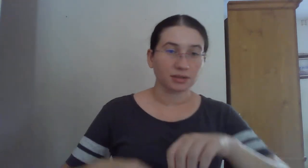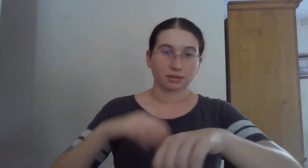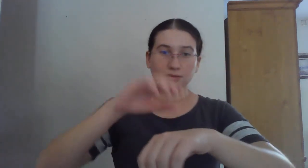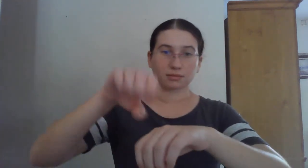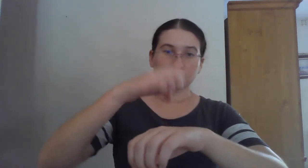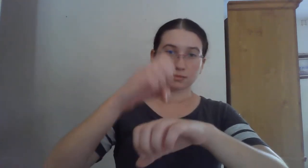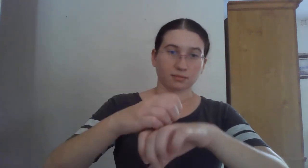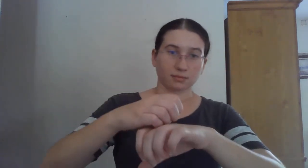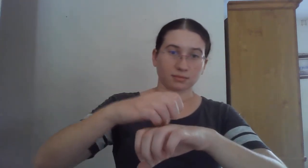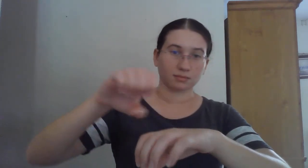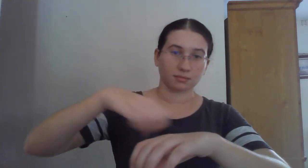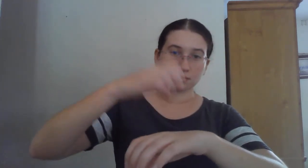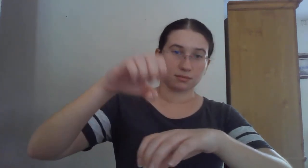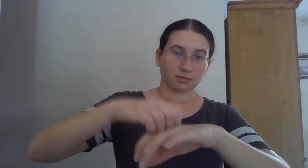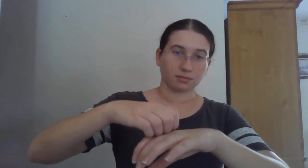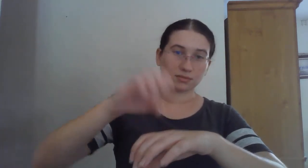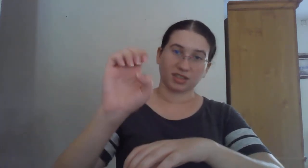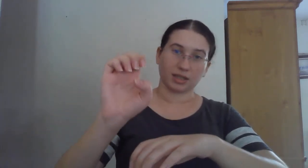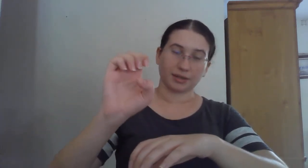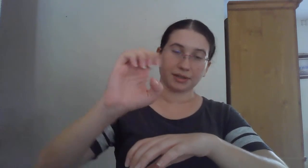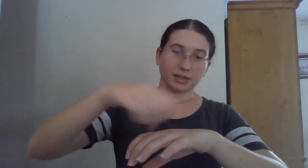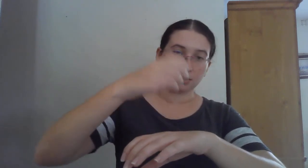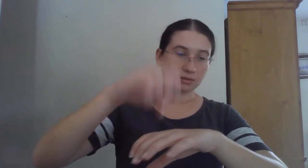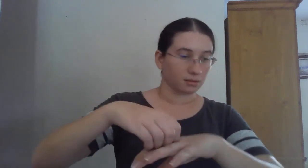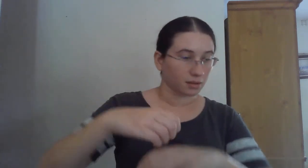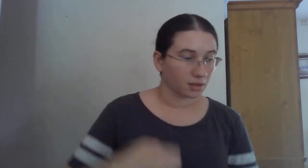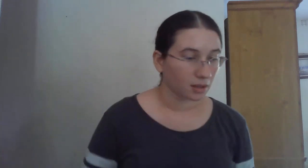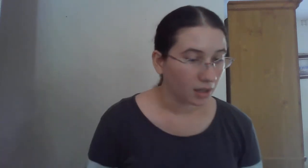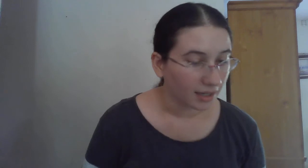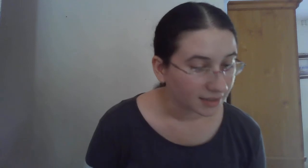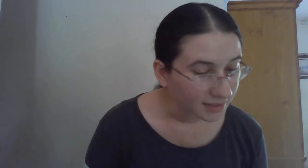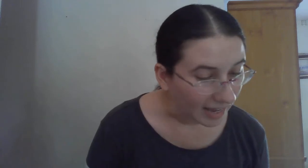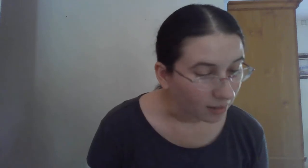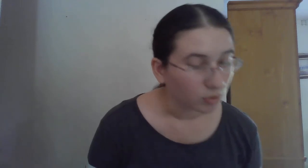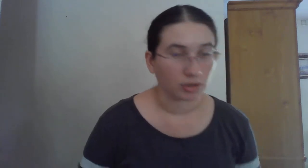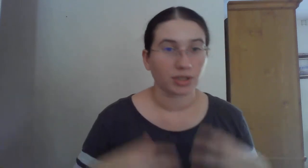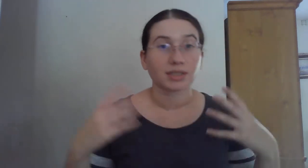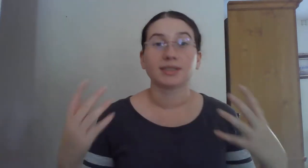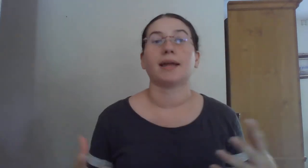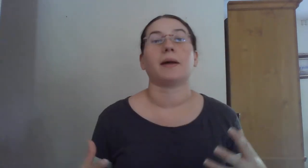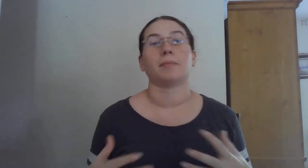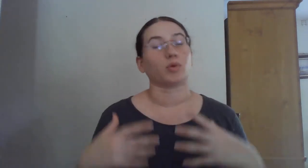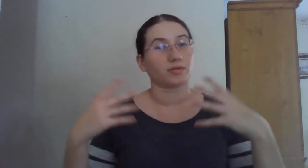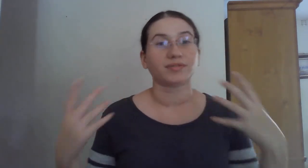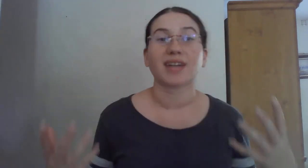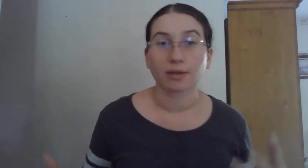engagement, it's the letter E, established, set up, or